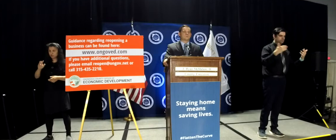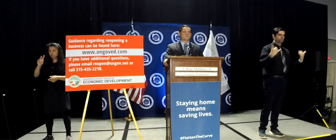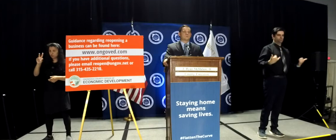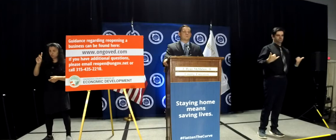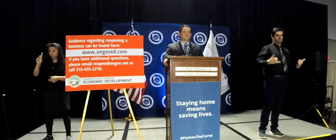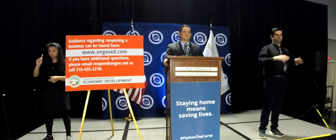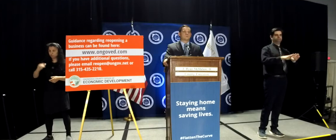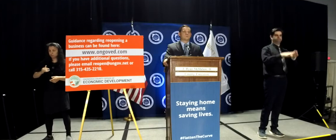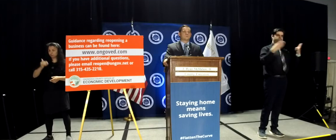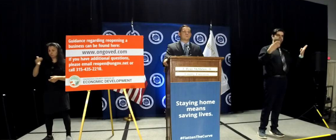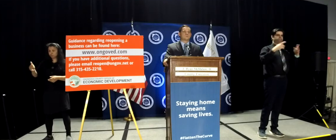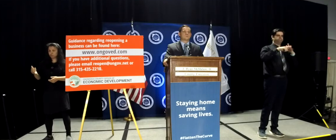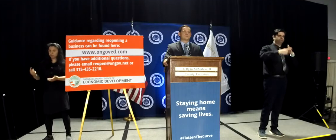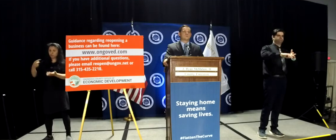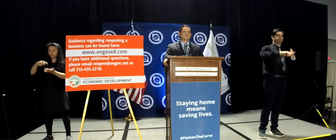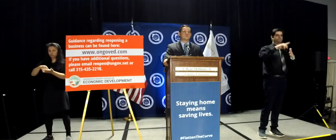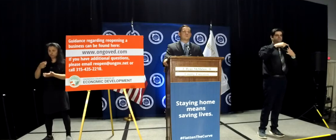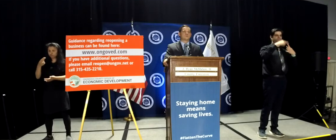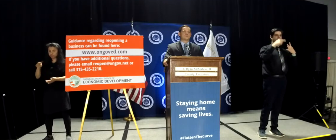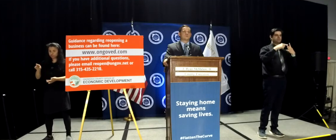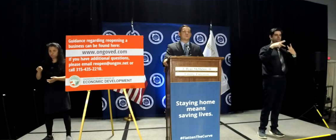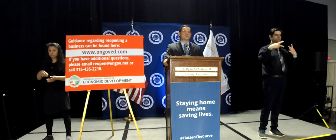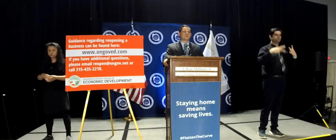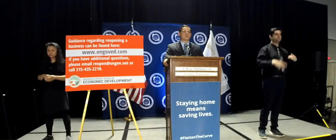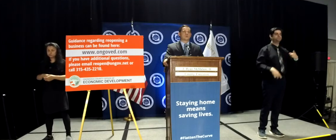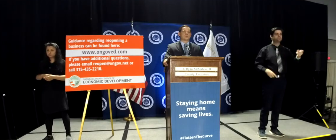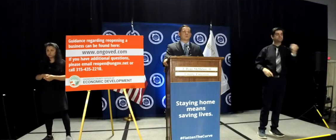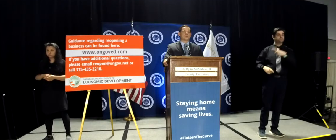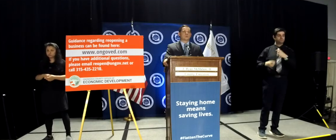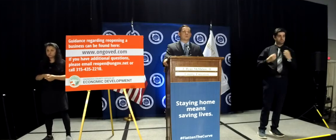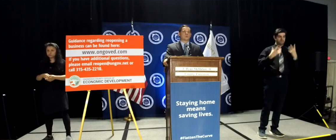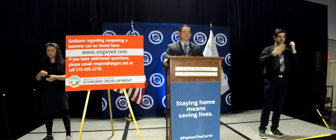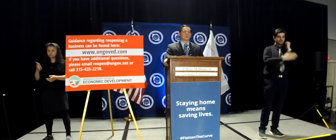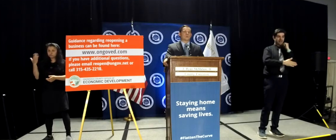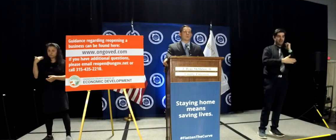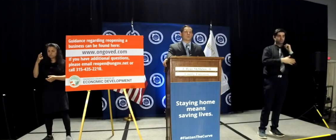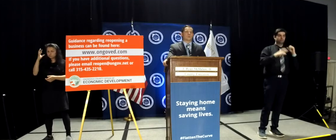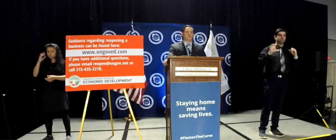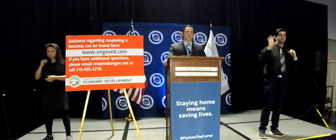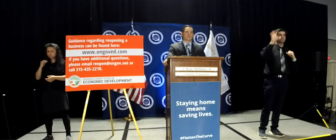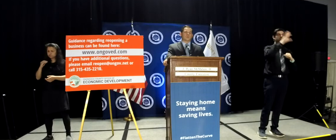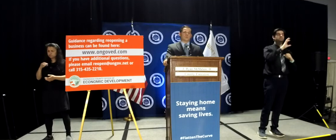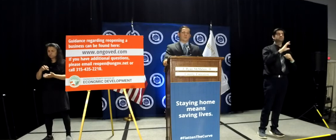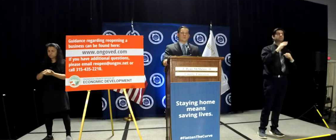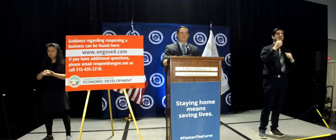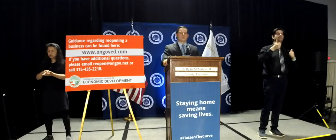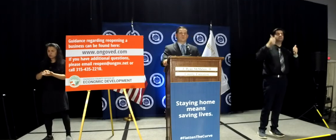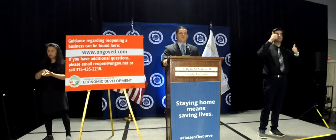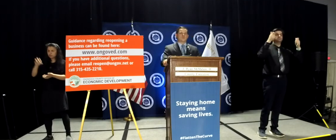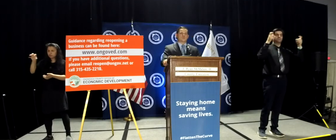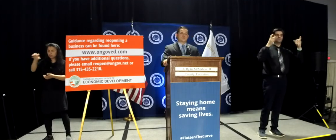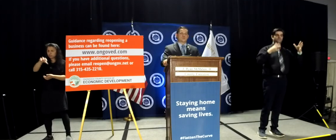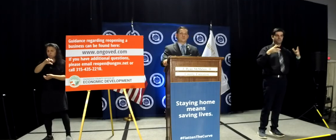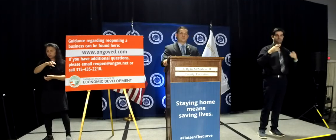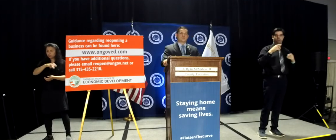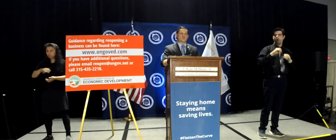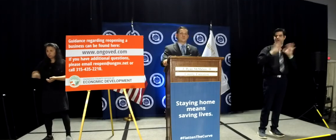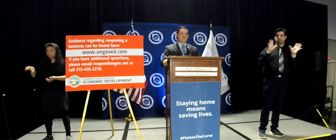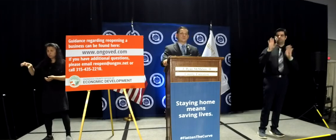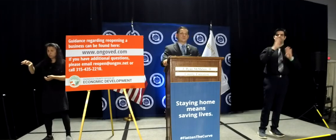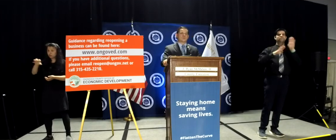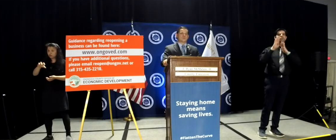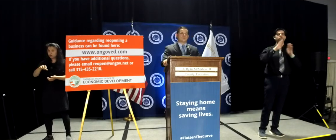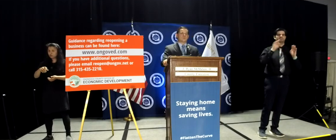county executives last night didn't hold back their frustrations late into the night, specifically